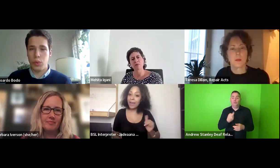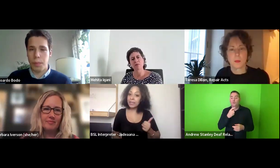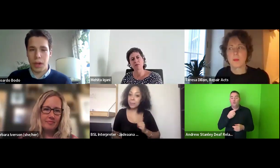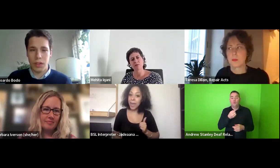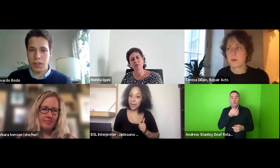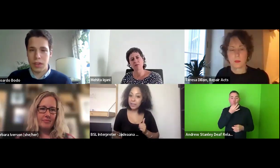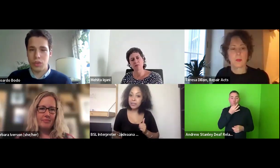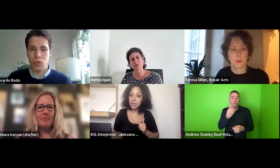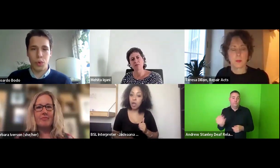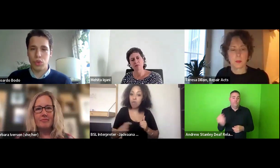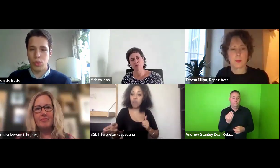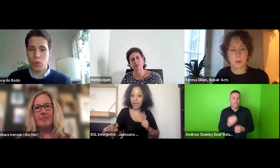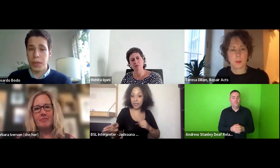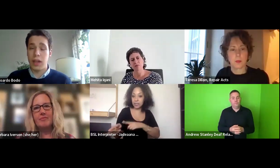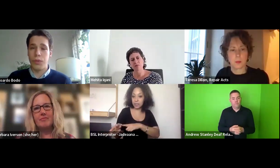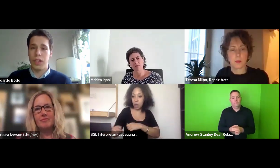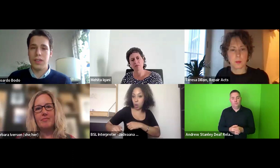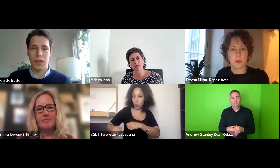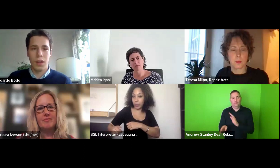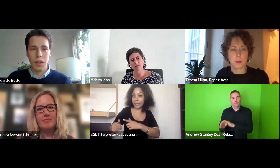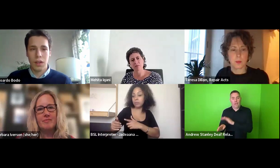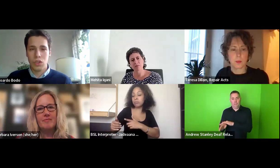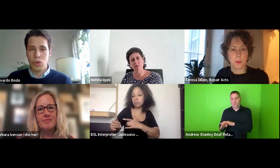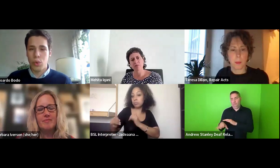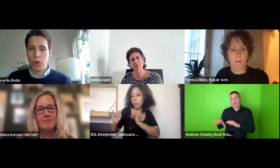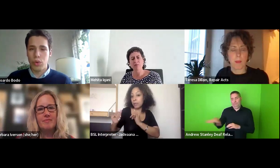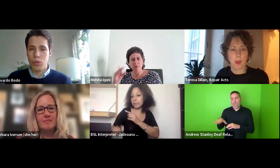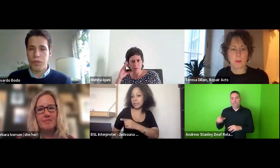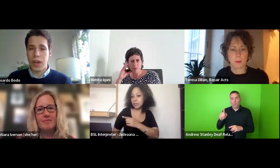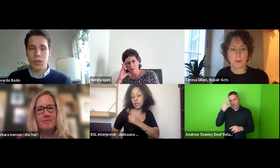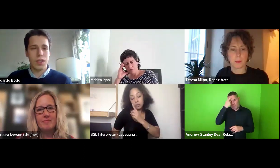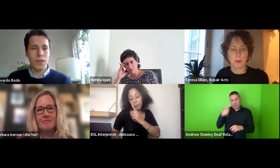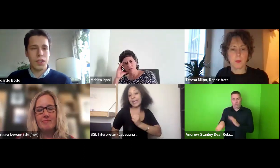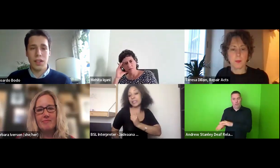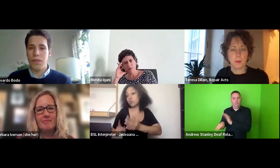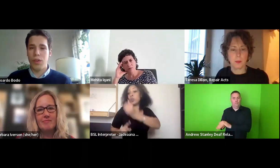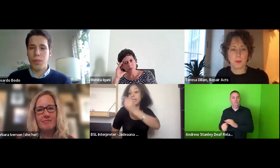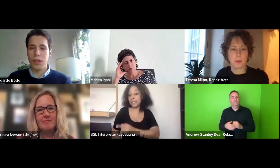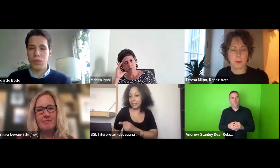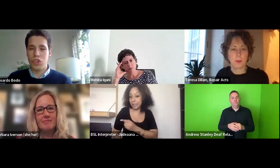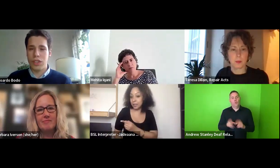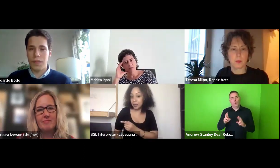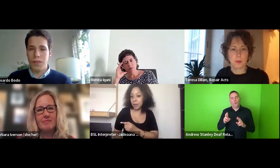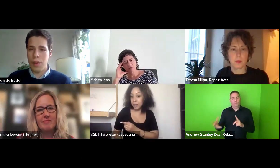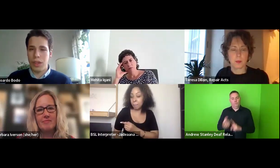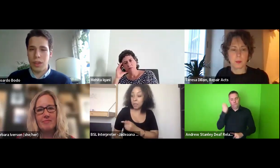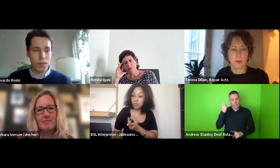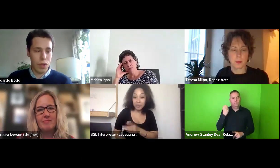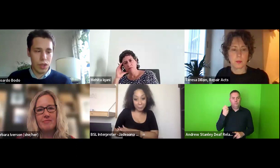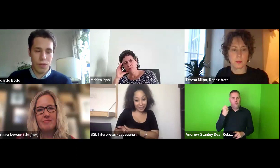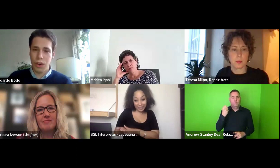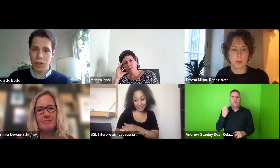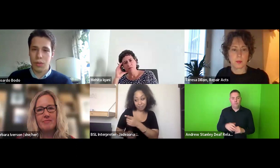the right-wing parties are supposed to make a lot of gains. So we are going to find ourselves in an environment which is